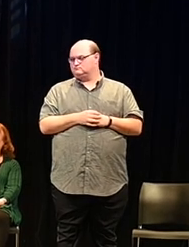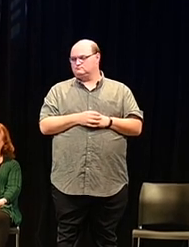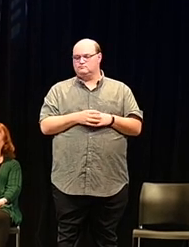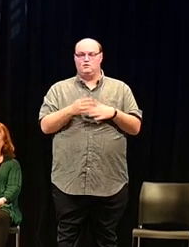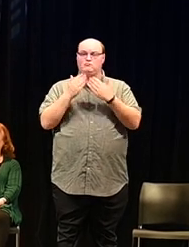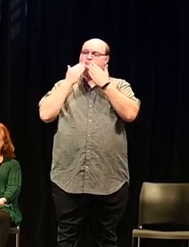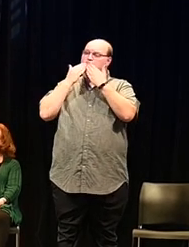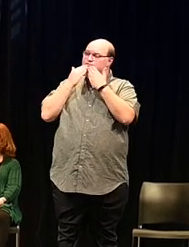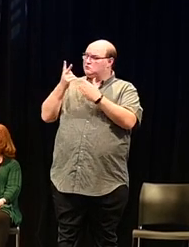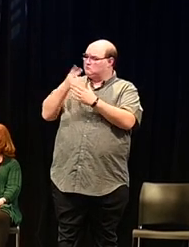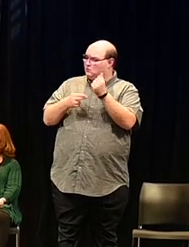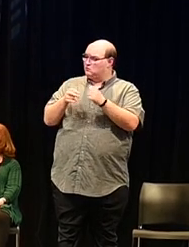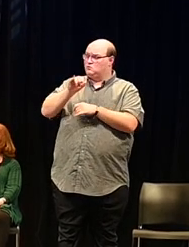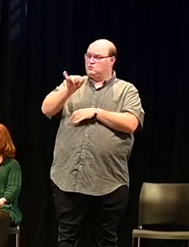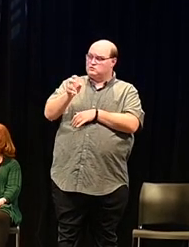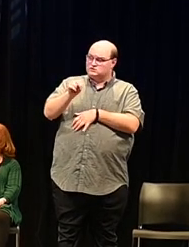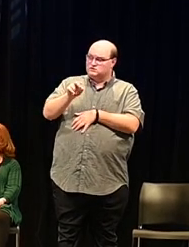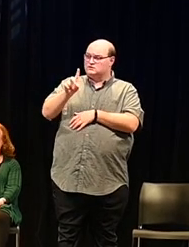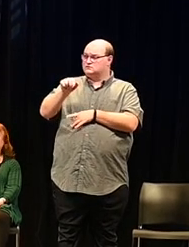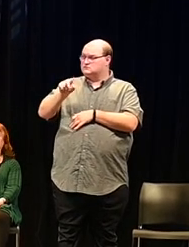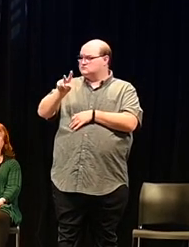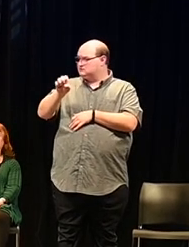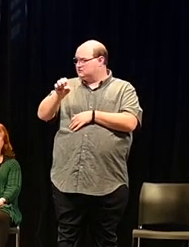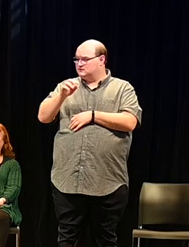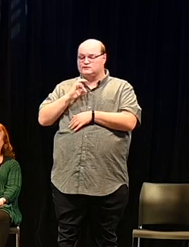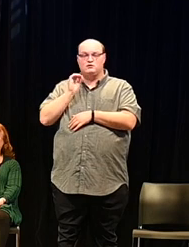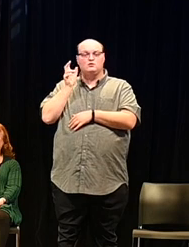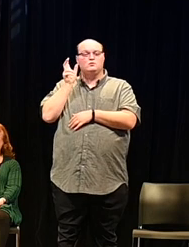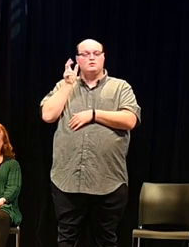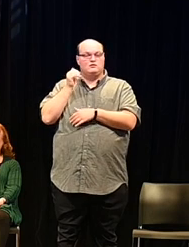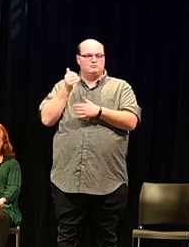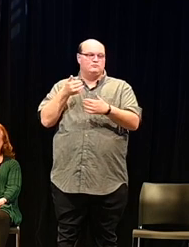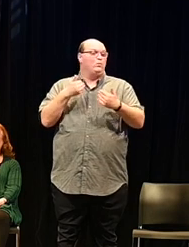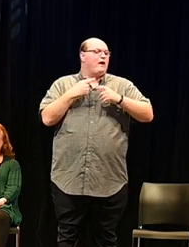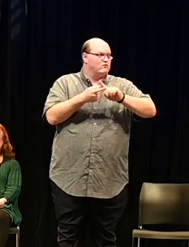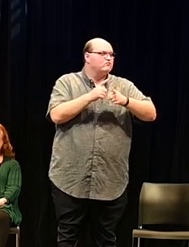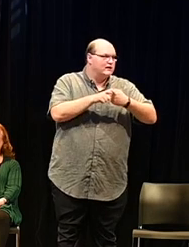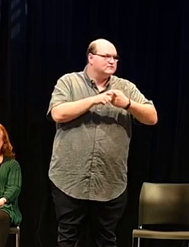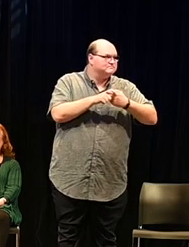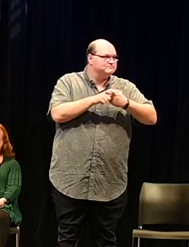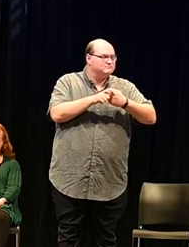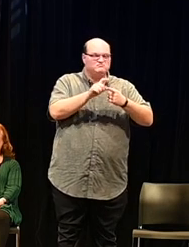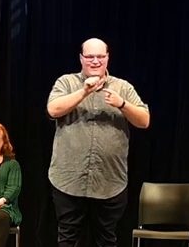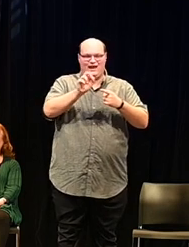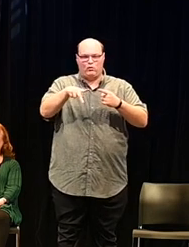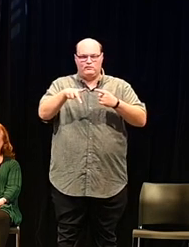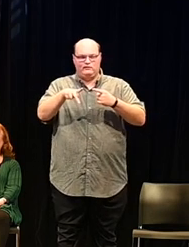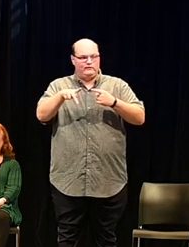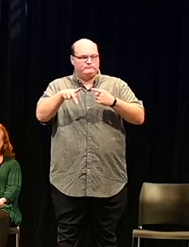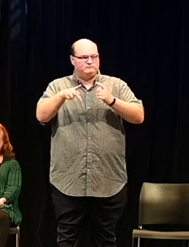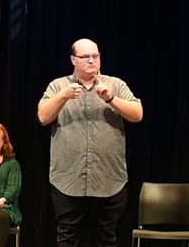Well, thank you both, Jen, Dave. So you heard we have a friend. We have a friend in